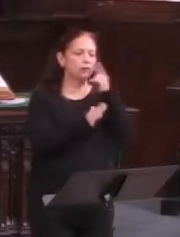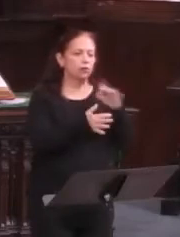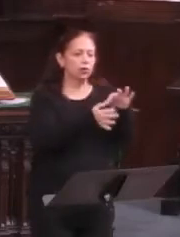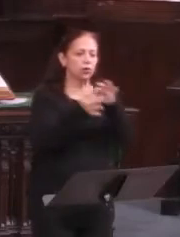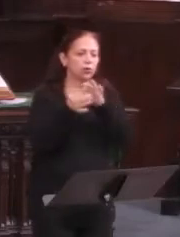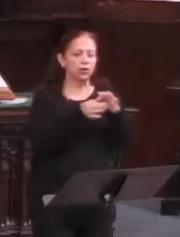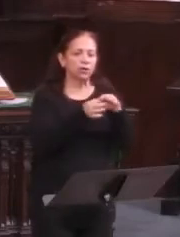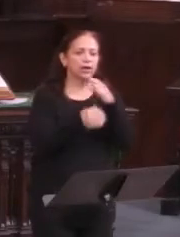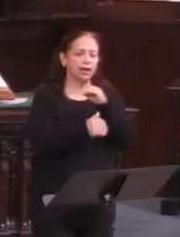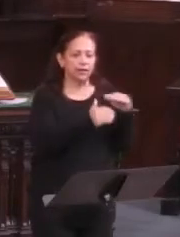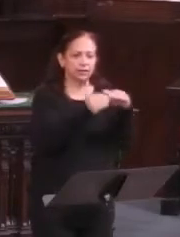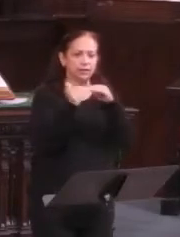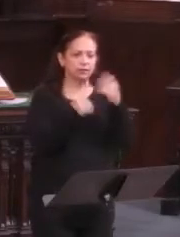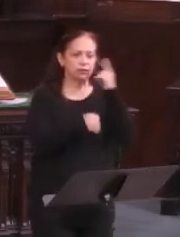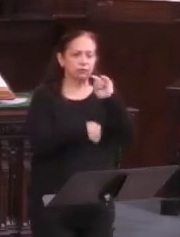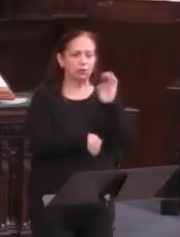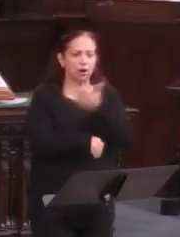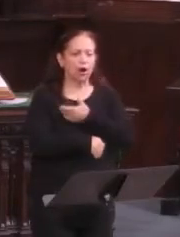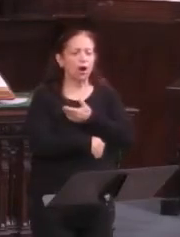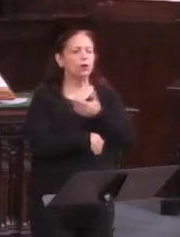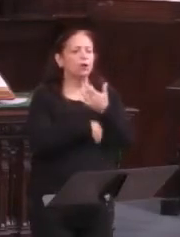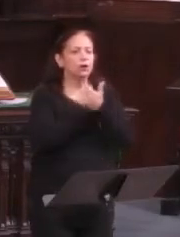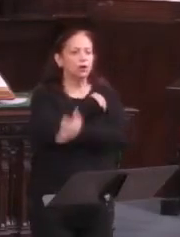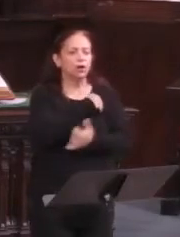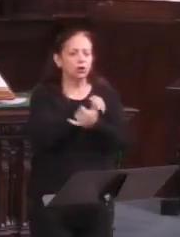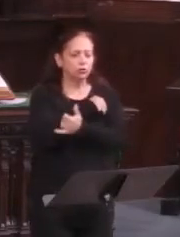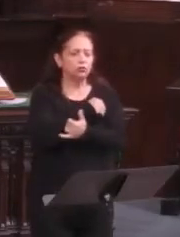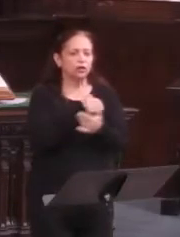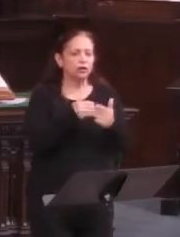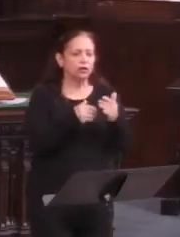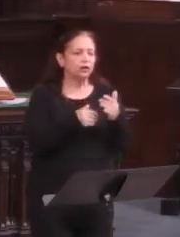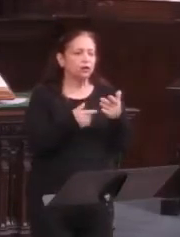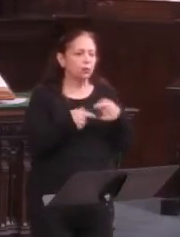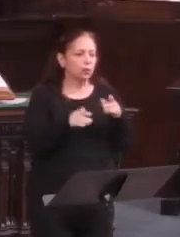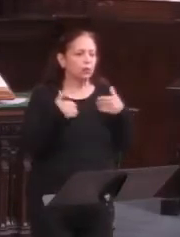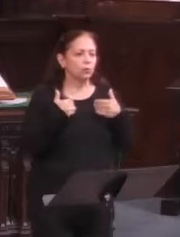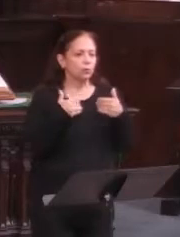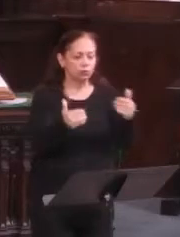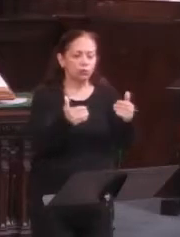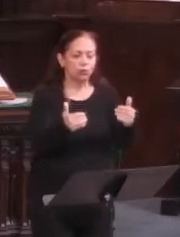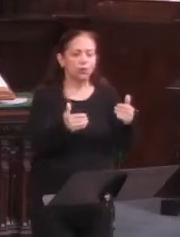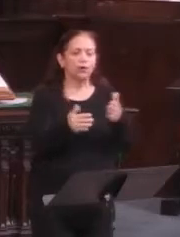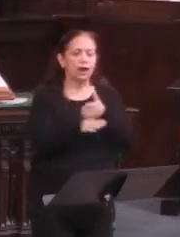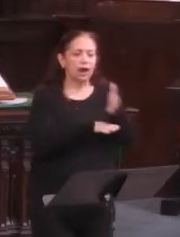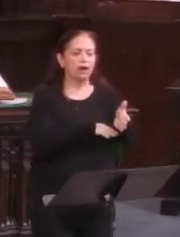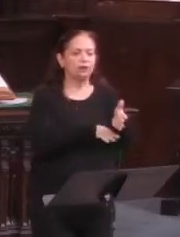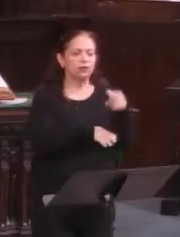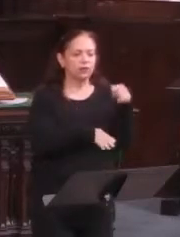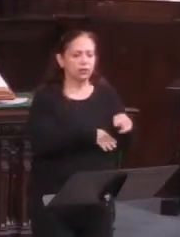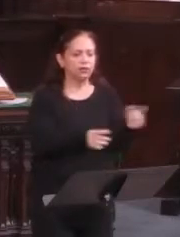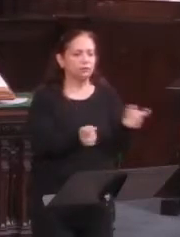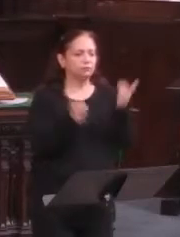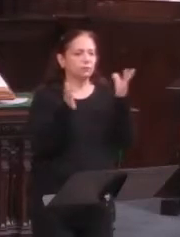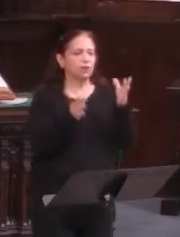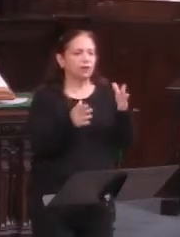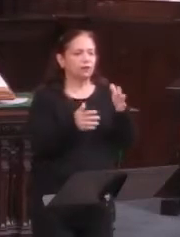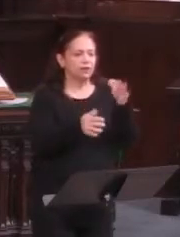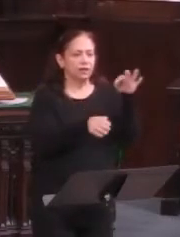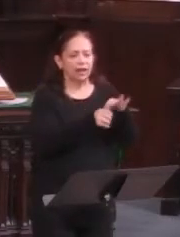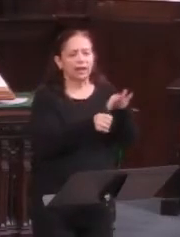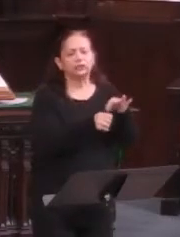for our country as we move forward after this contentious election, and we ask for God to bring peace